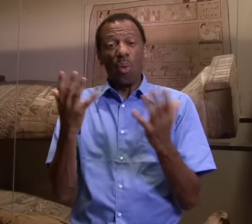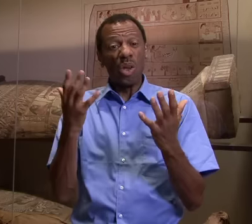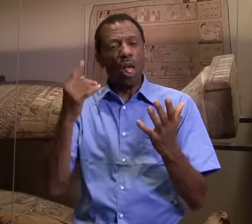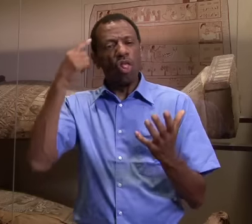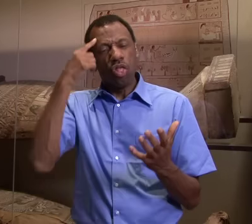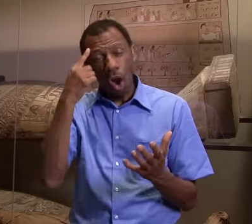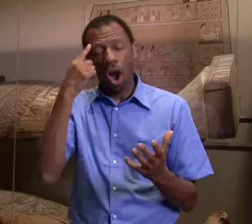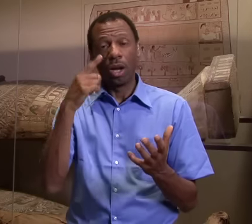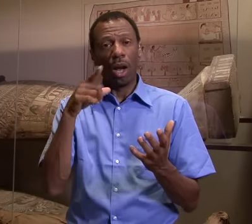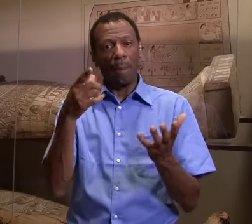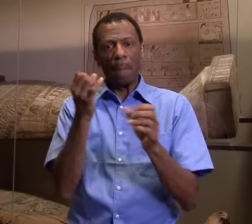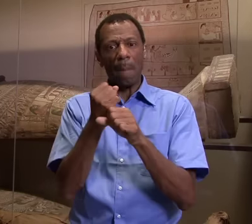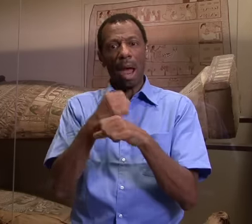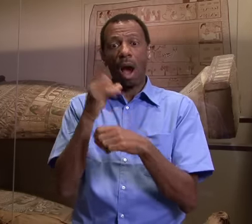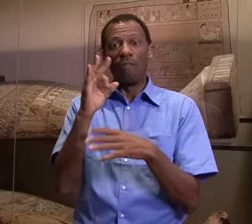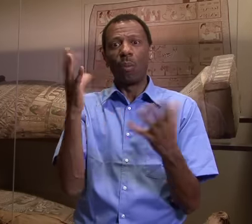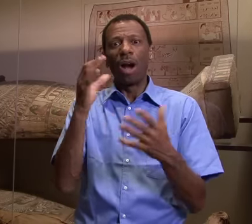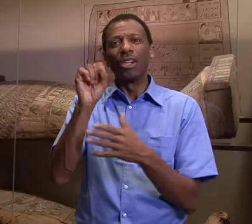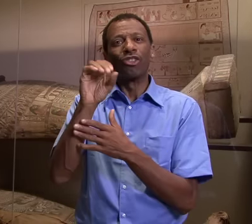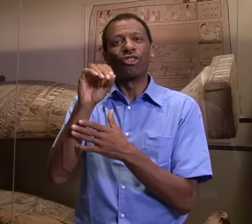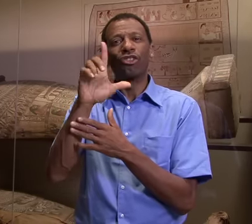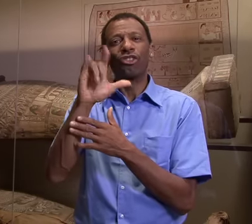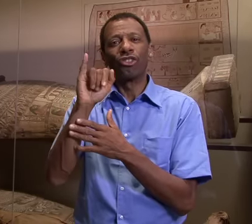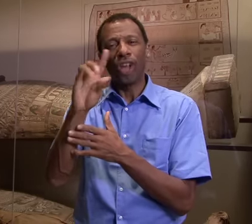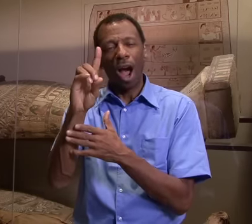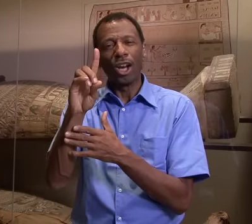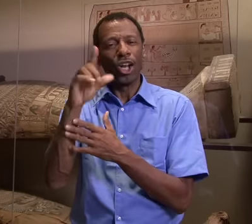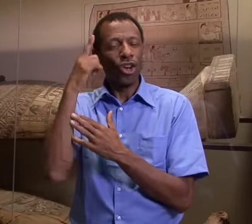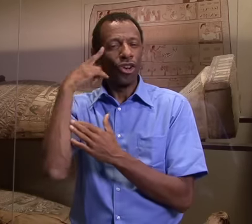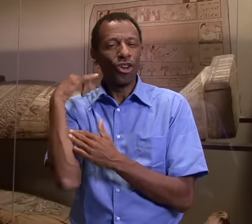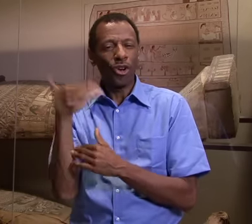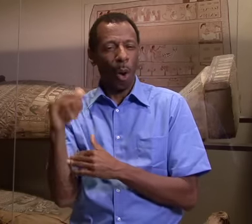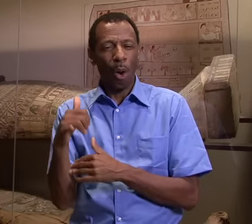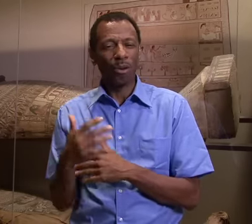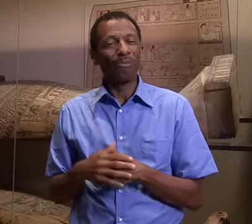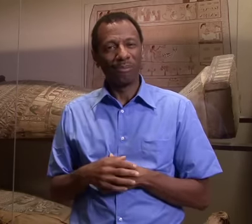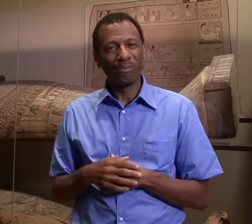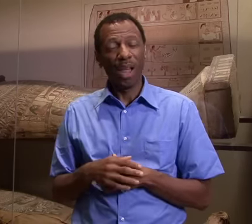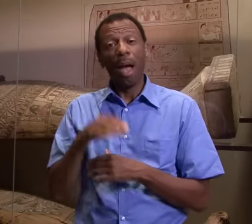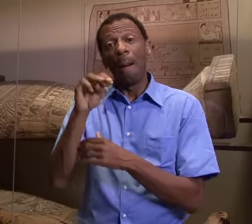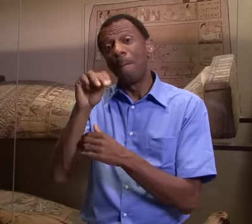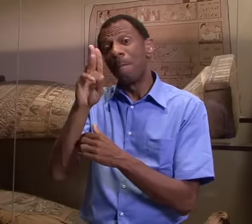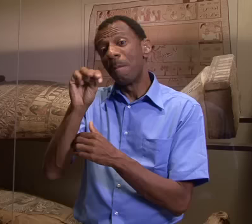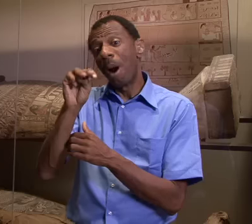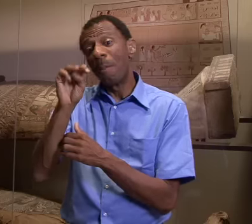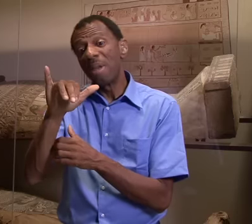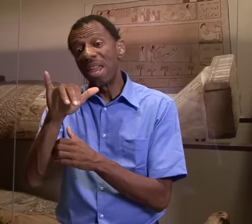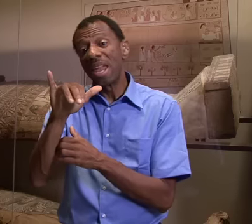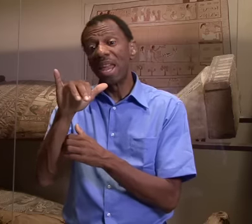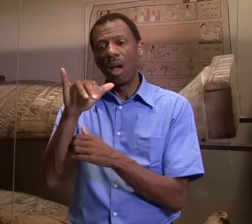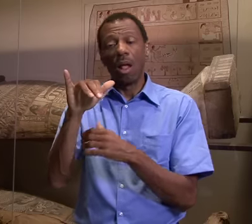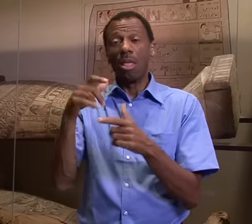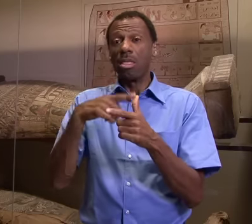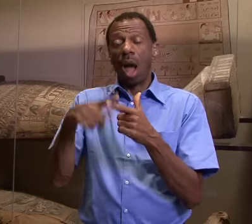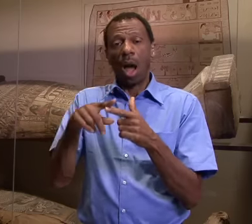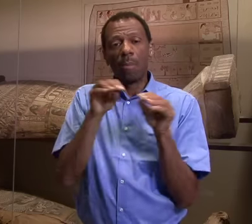mask imitated the flesh of the gods, which they thought to be made of solid gold. The mummy would then